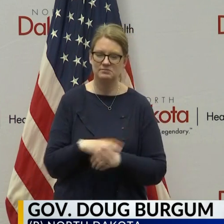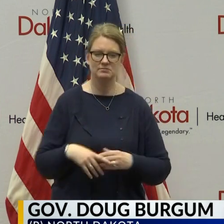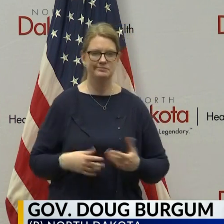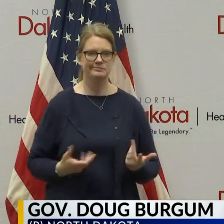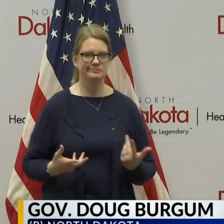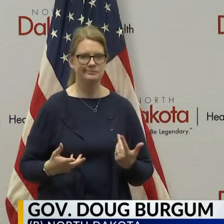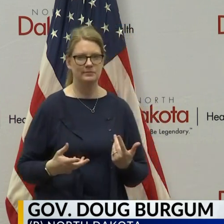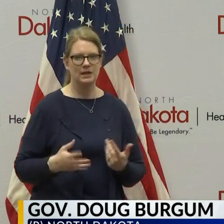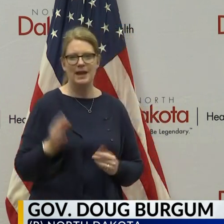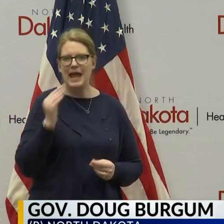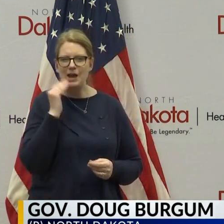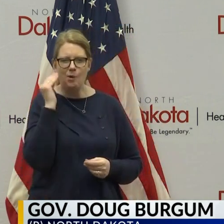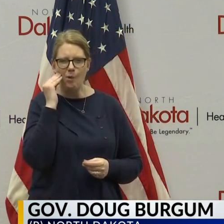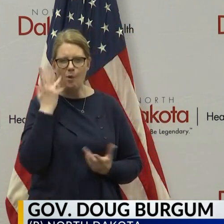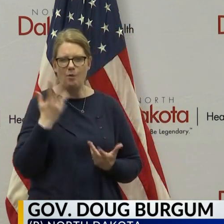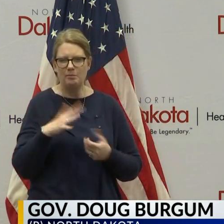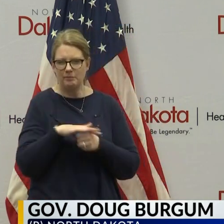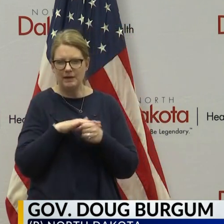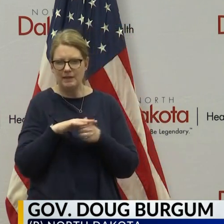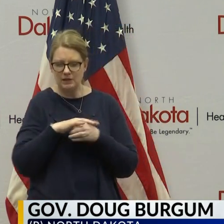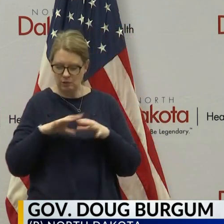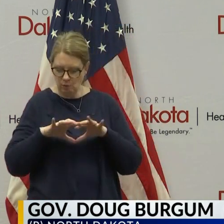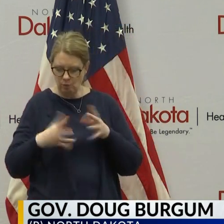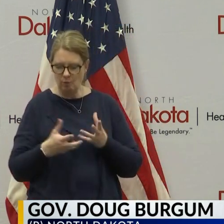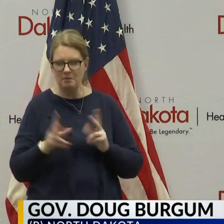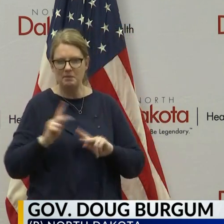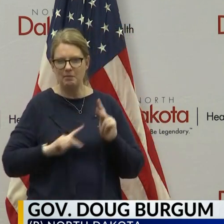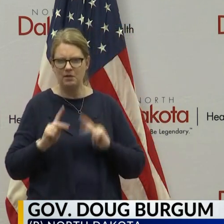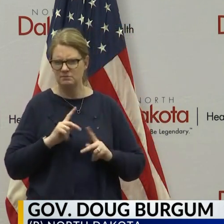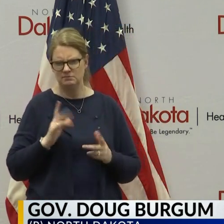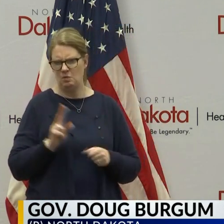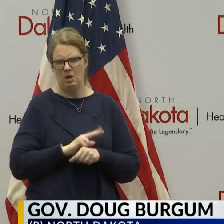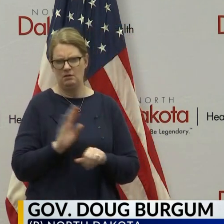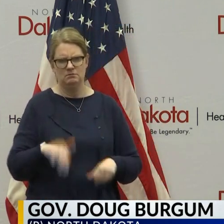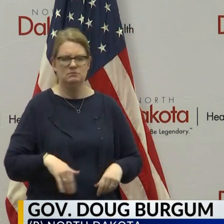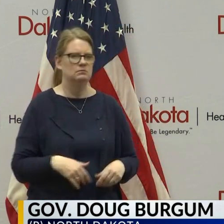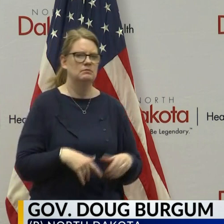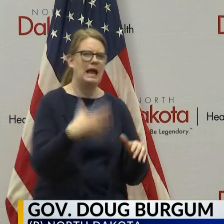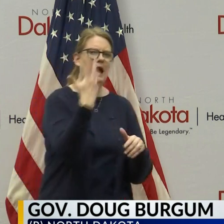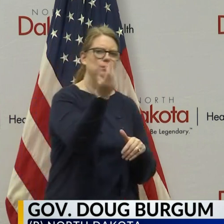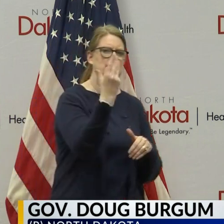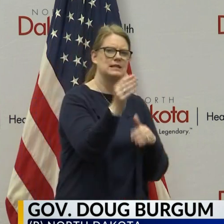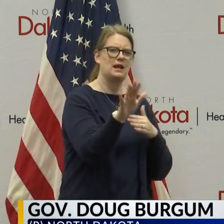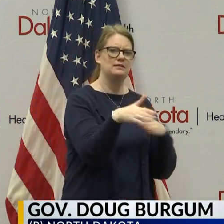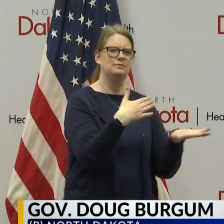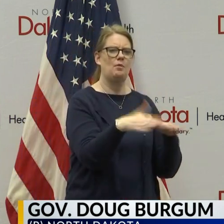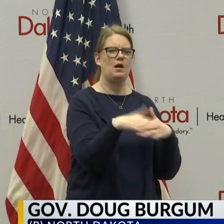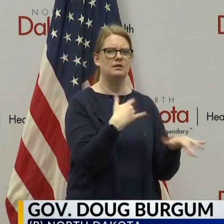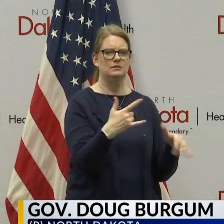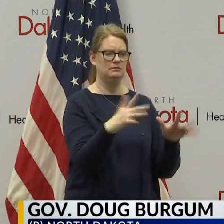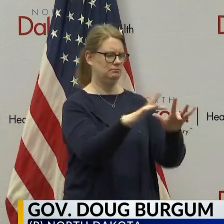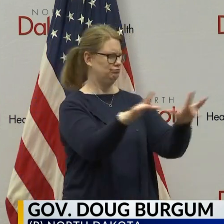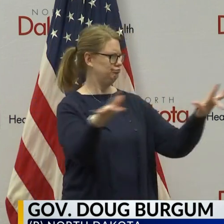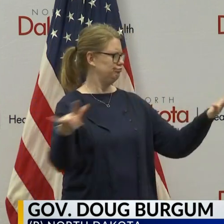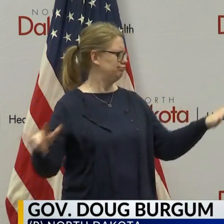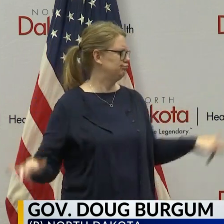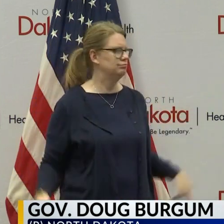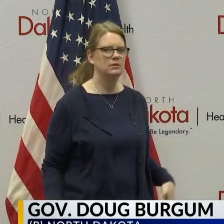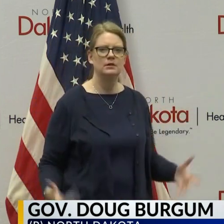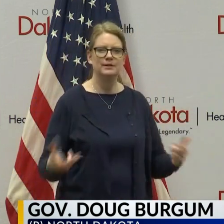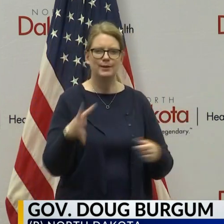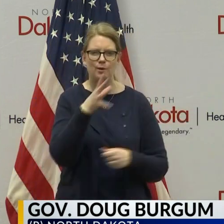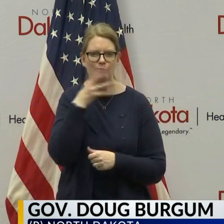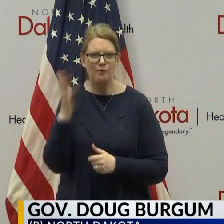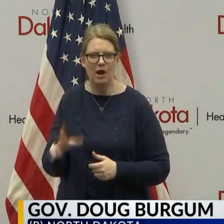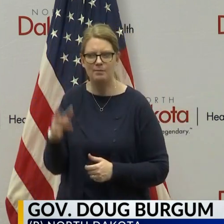Wouldn't need to be wearing one at home if you're within your own pod of people. You don't need to be wearing one if you're walking in the park and there's no one within a thousand feet of you. If you're a farmer,